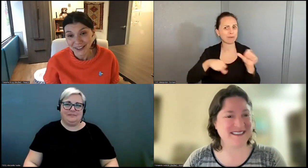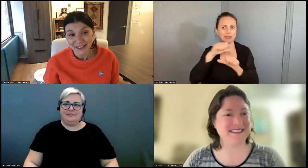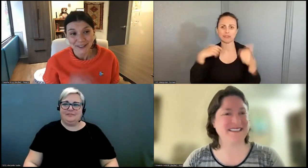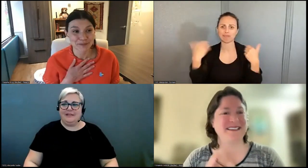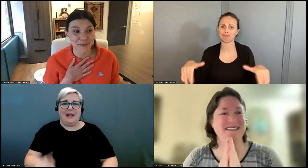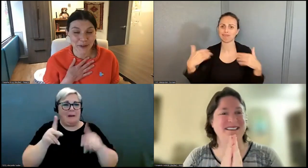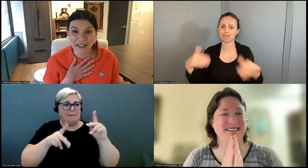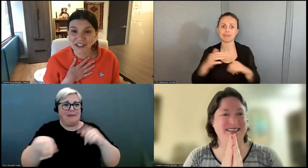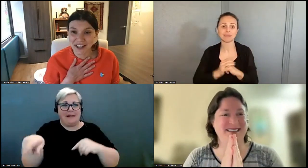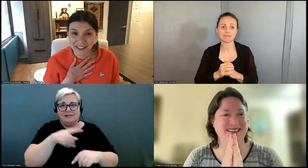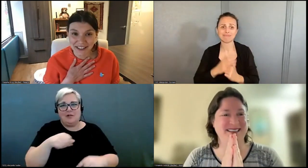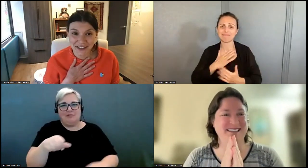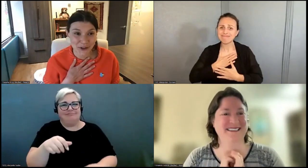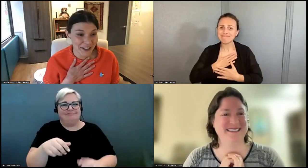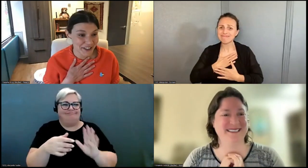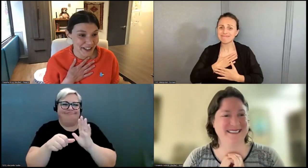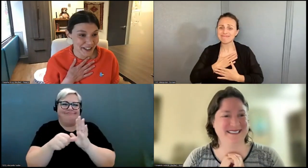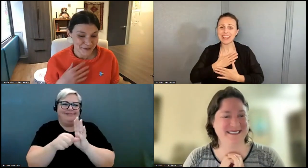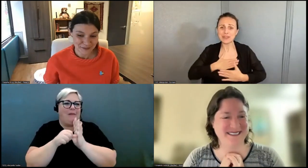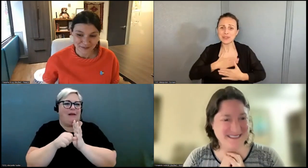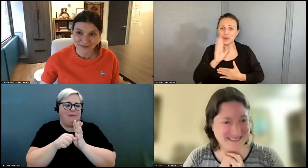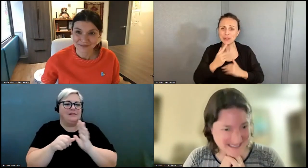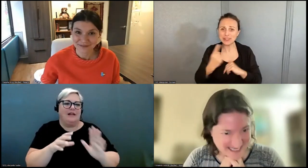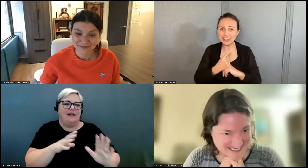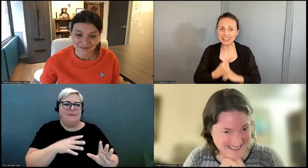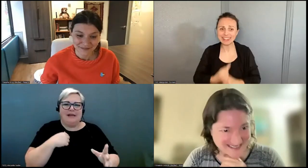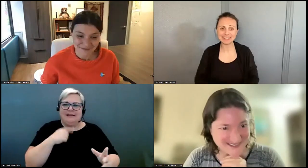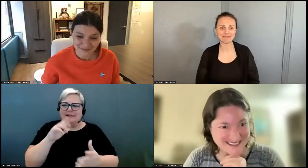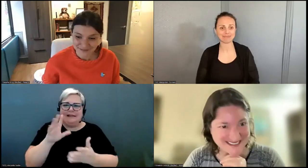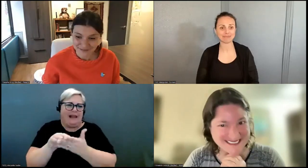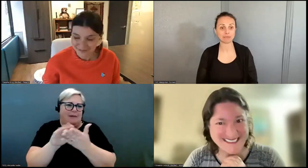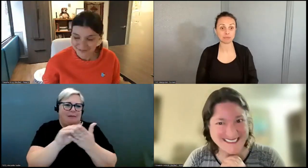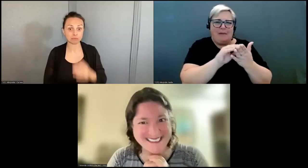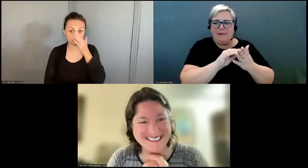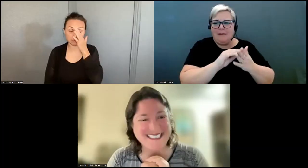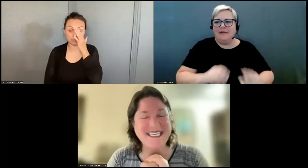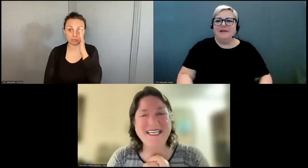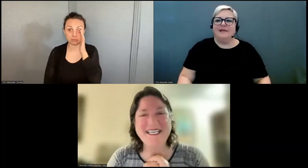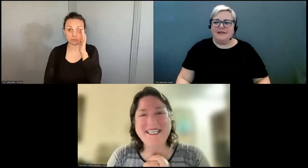So be good and enjoy your day. Thanks, Jennifer.